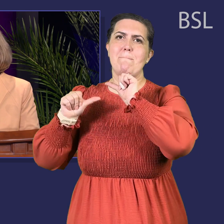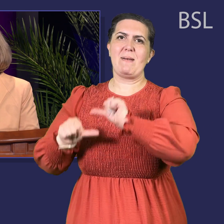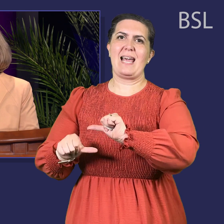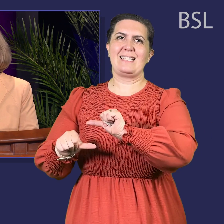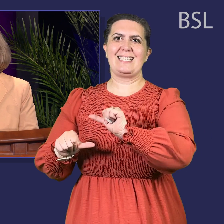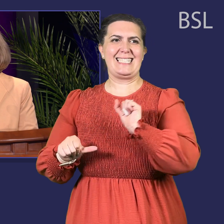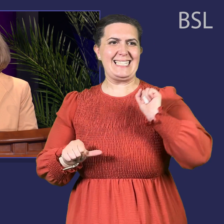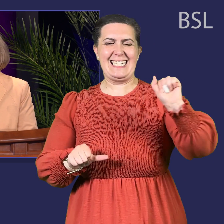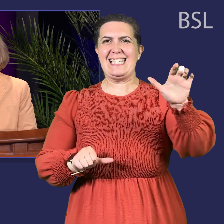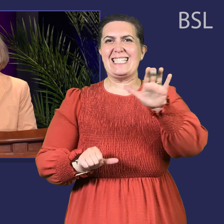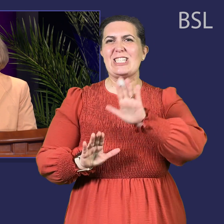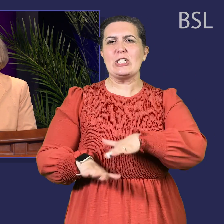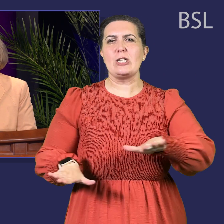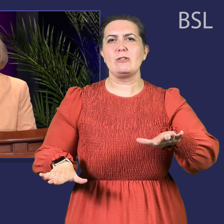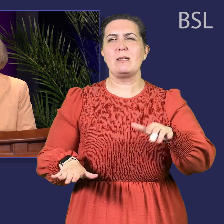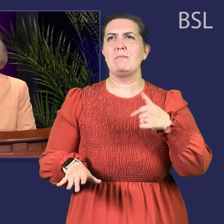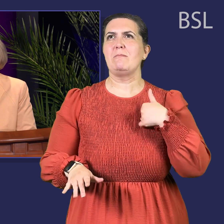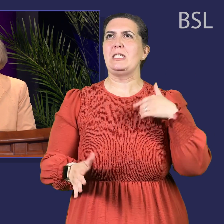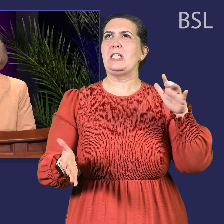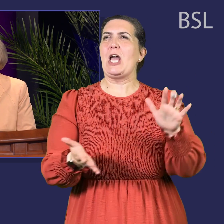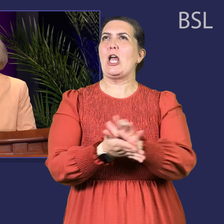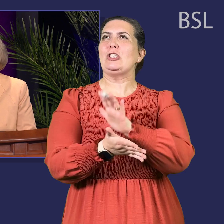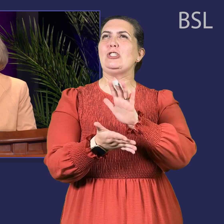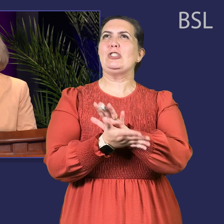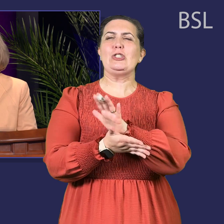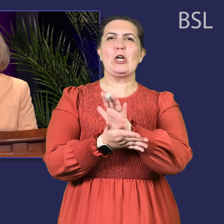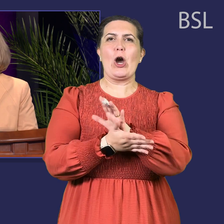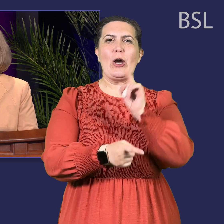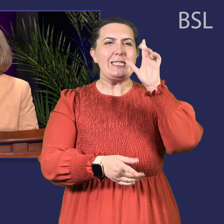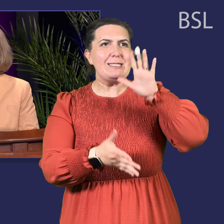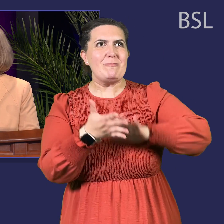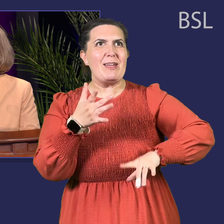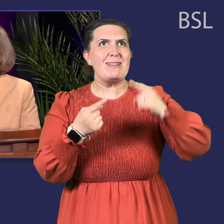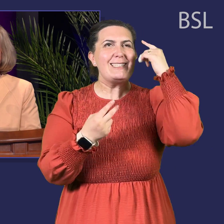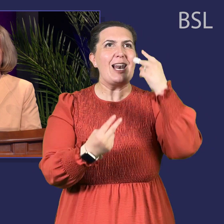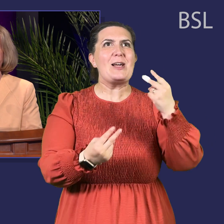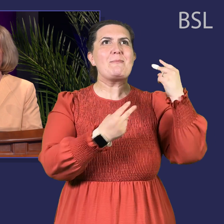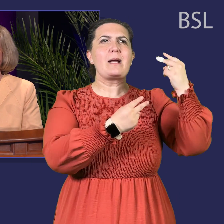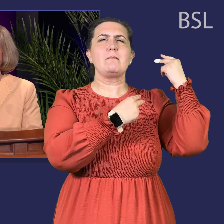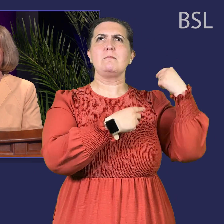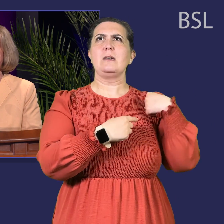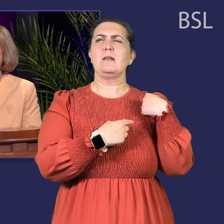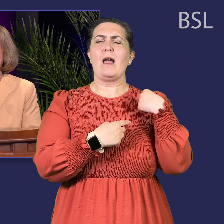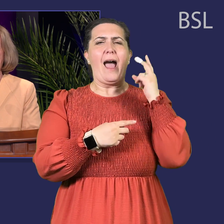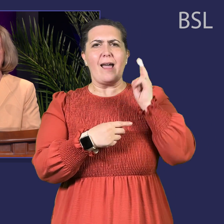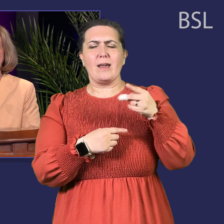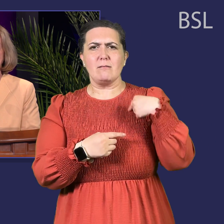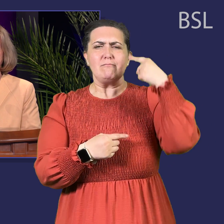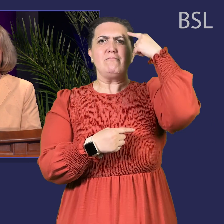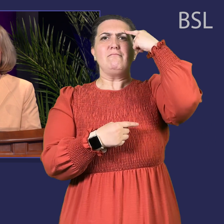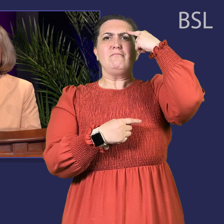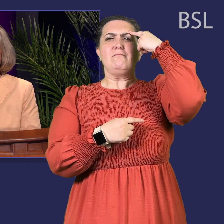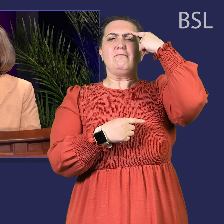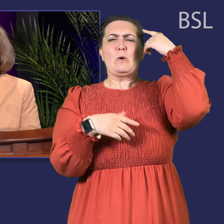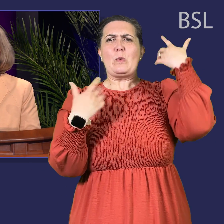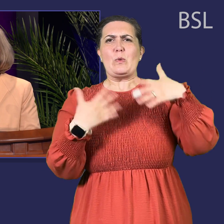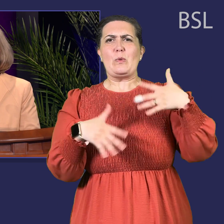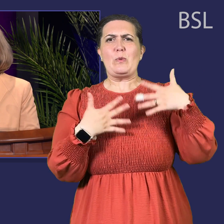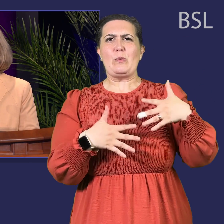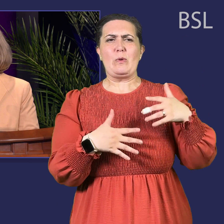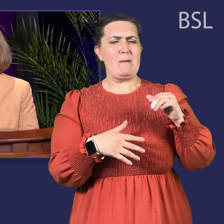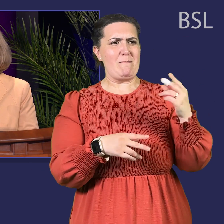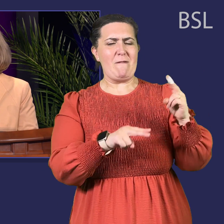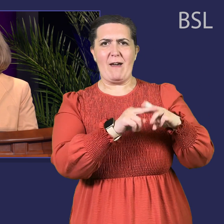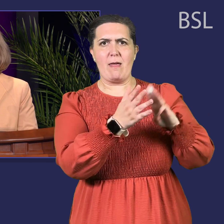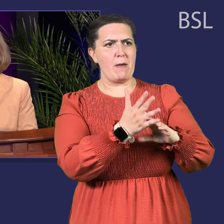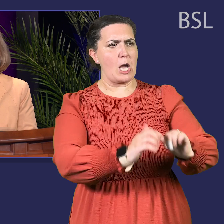feel greatly blessed to belong to them. As I enjoyed re-experiencing all these memories, I was impressed again with